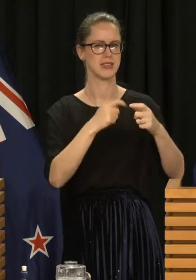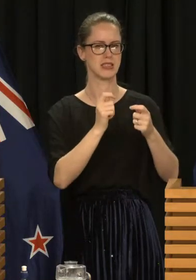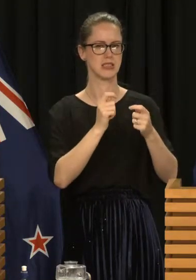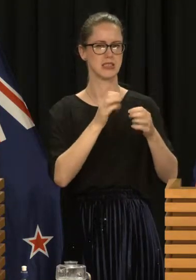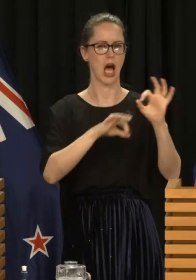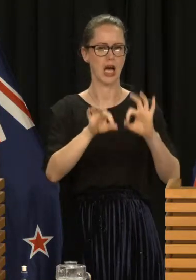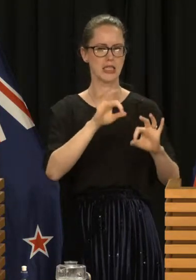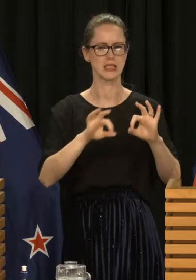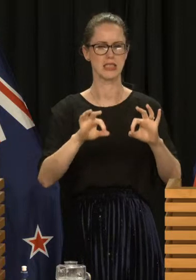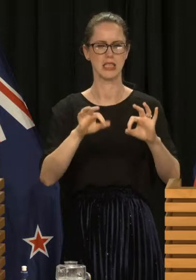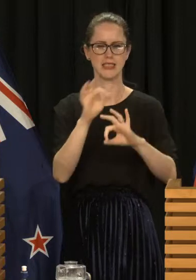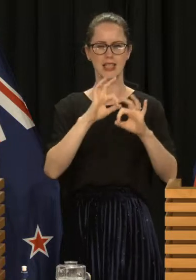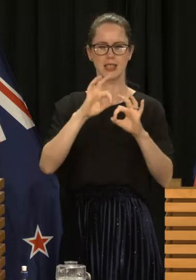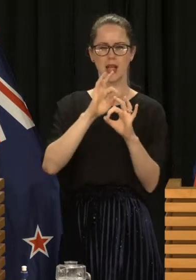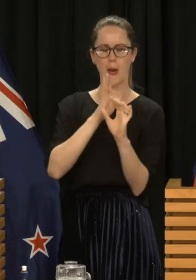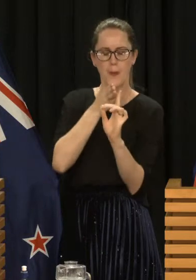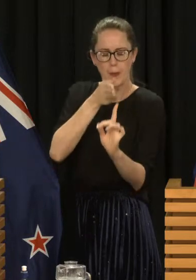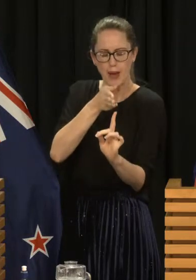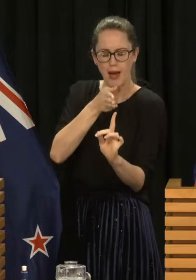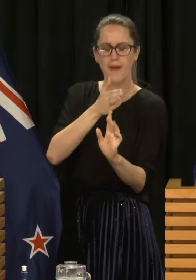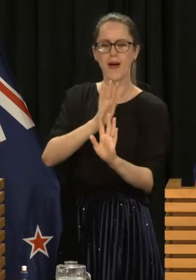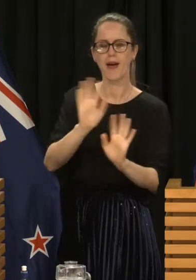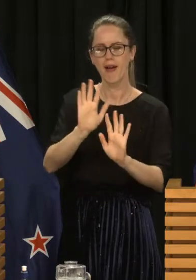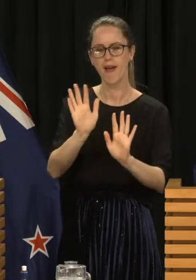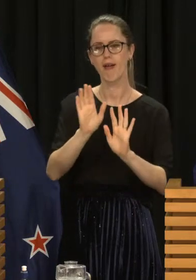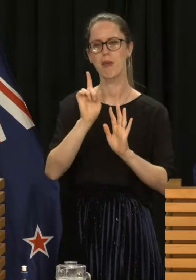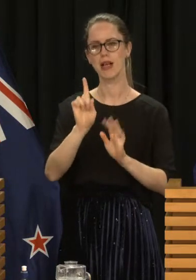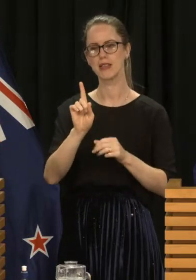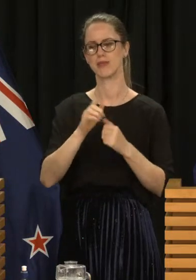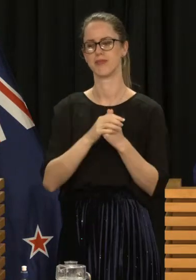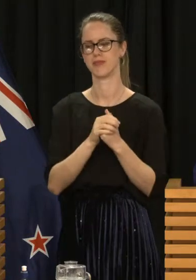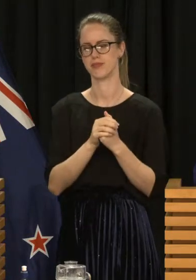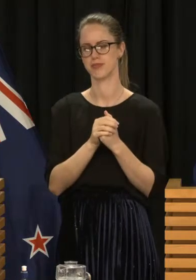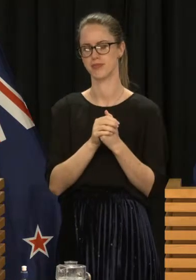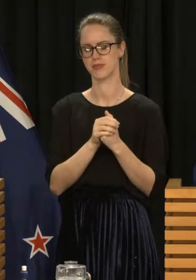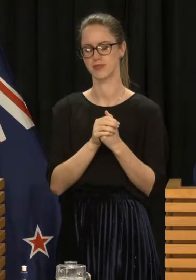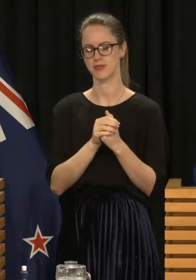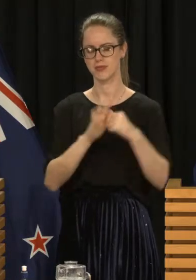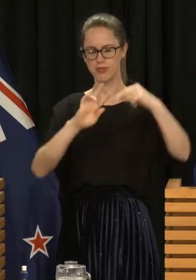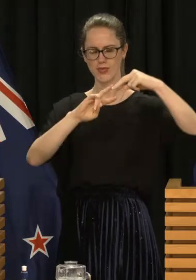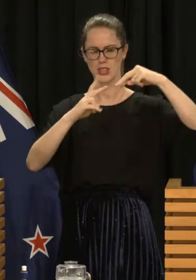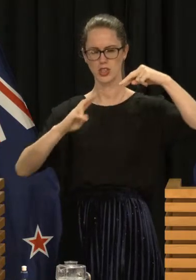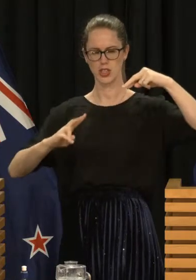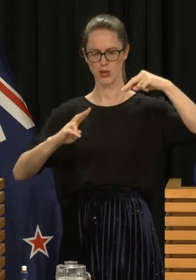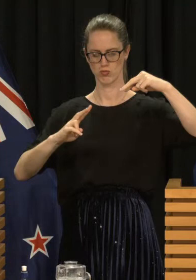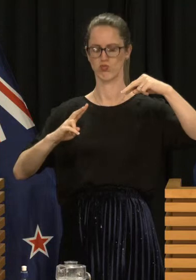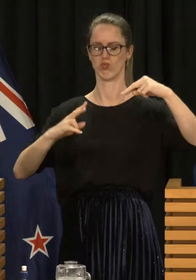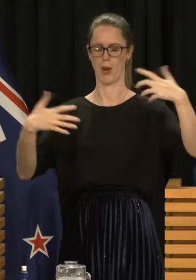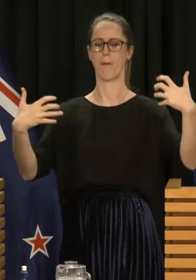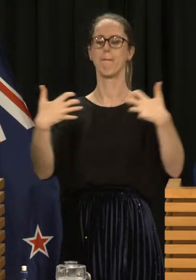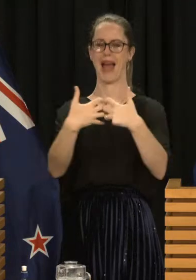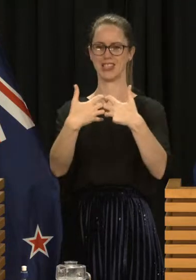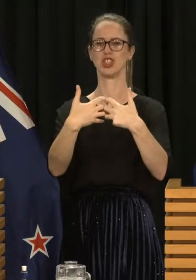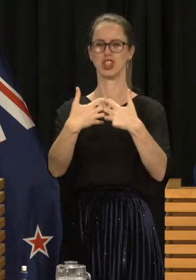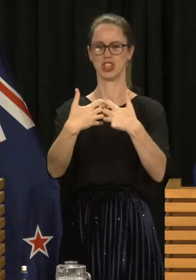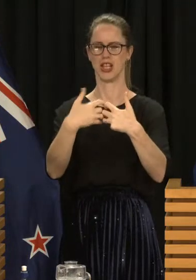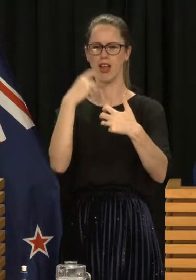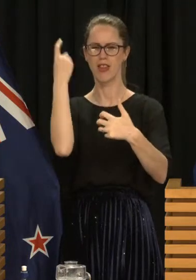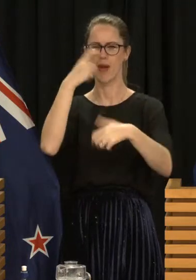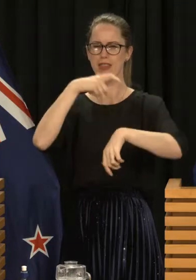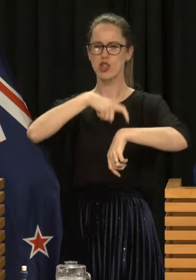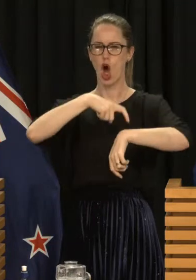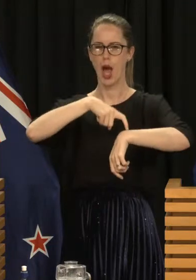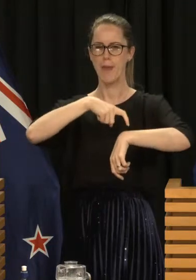be exactly that precise, but it shows, if you look at the genome is a good clear match, and if you look at the time